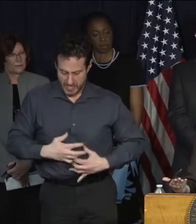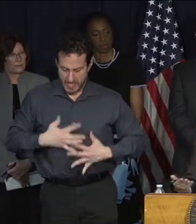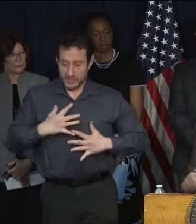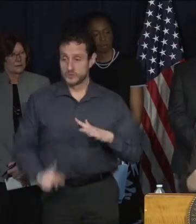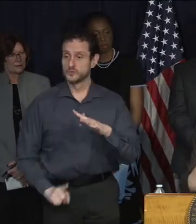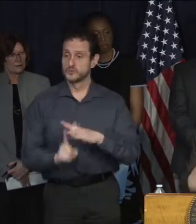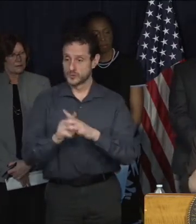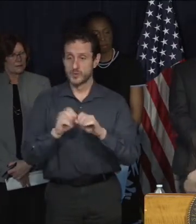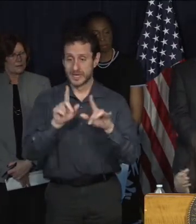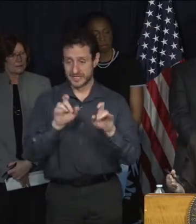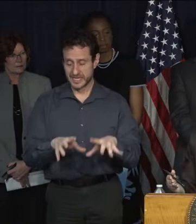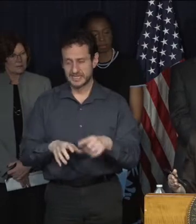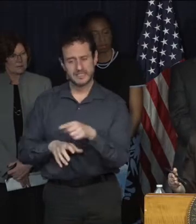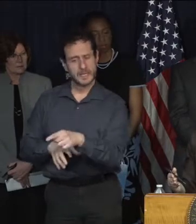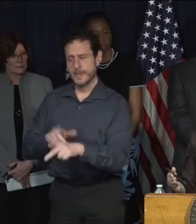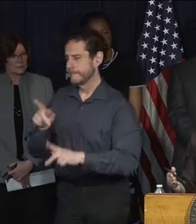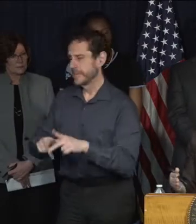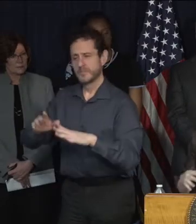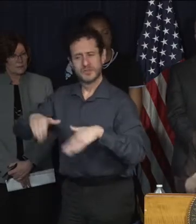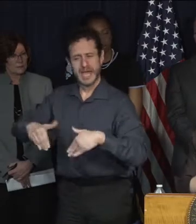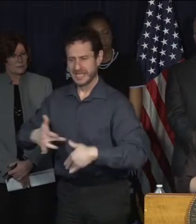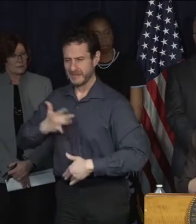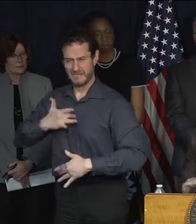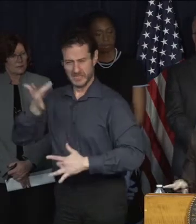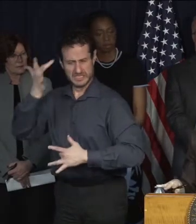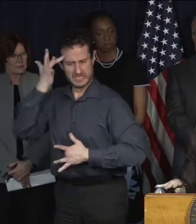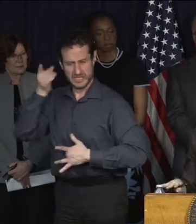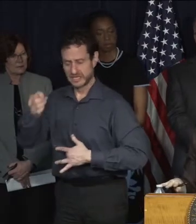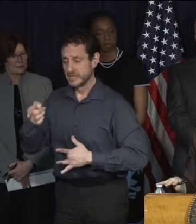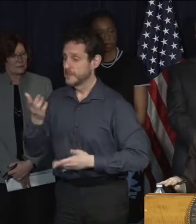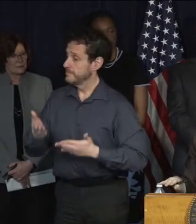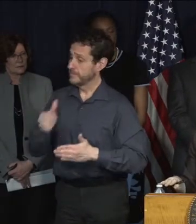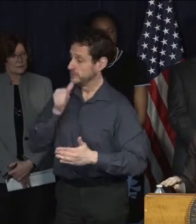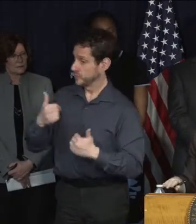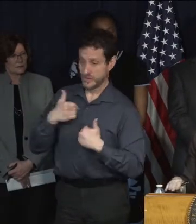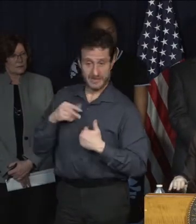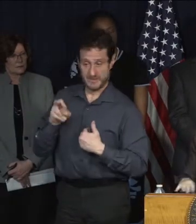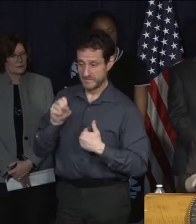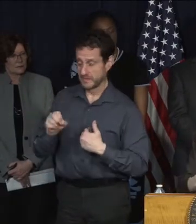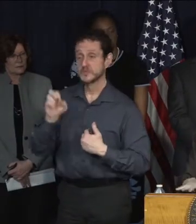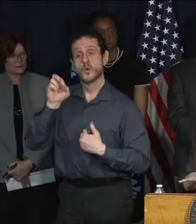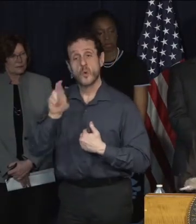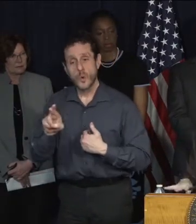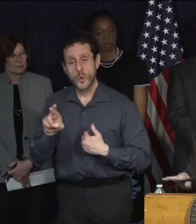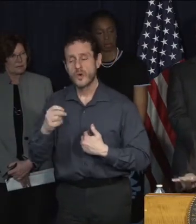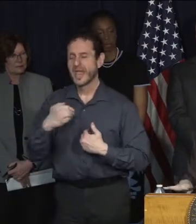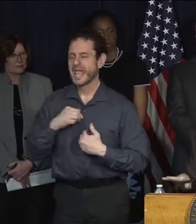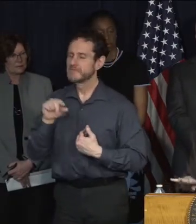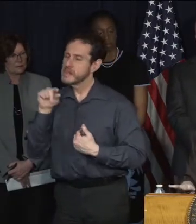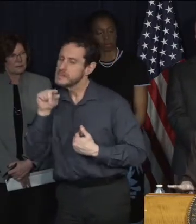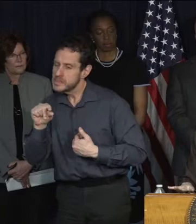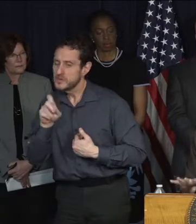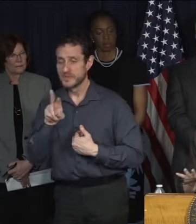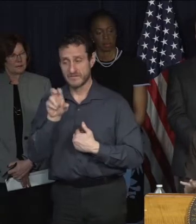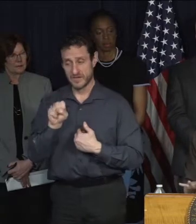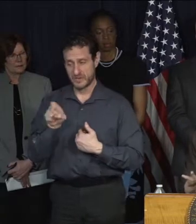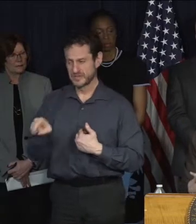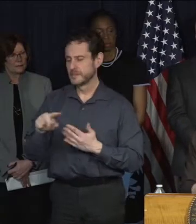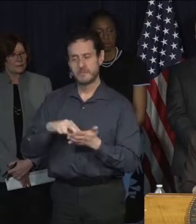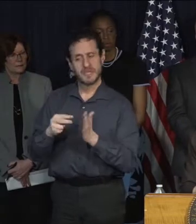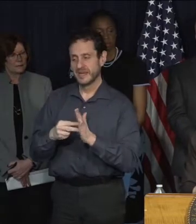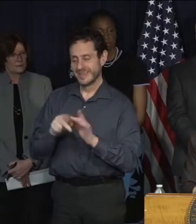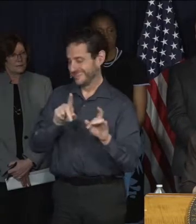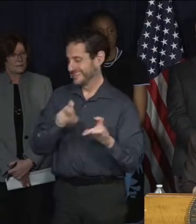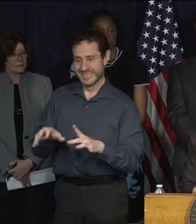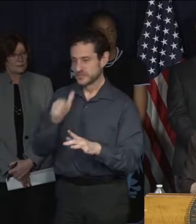test. Those who do not have symptoms either do not have the virus or have it at such low levels that it would